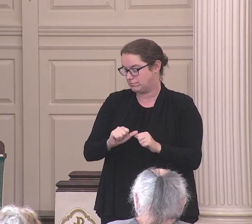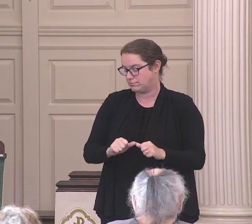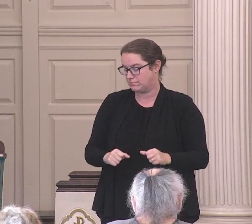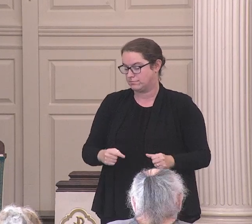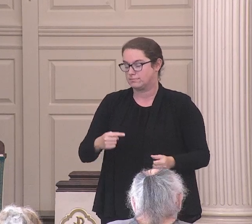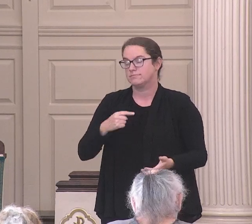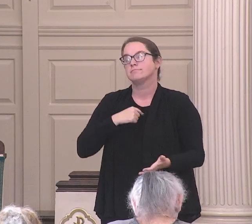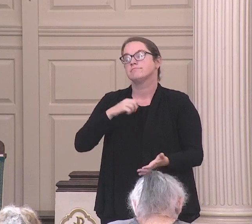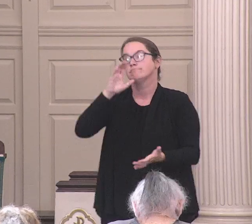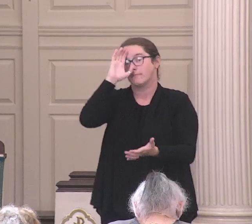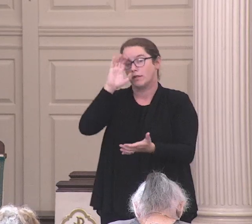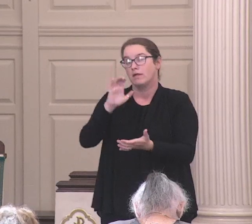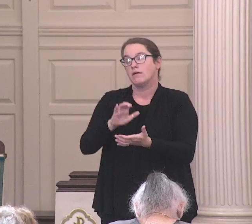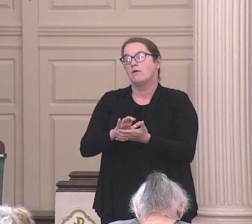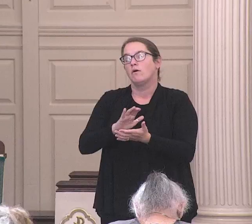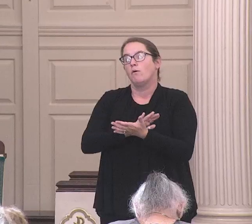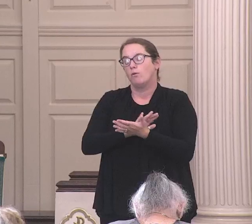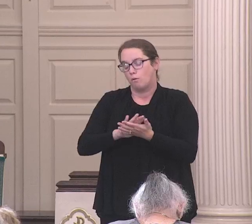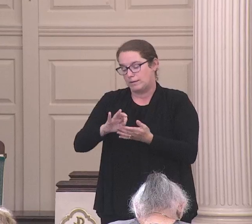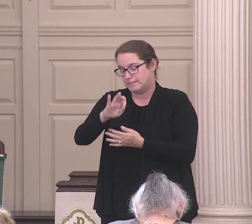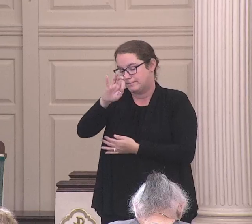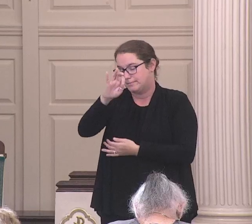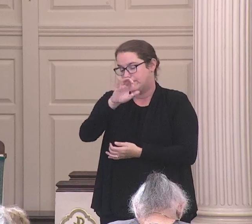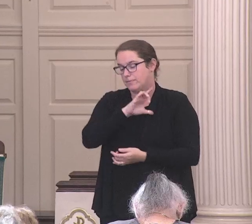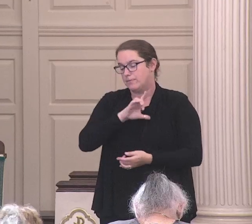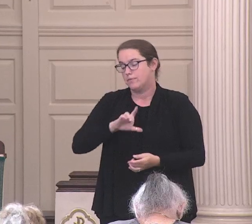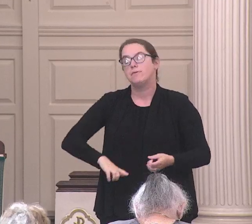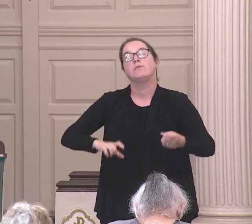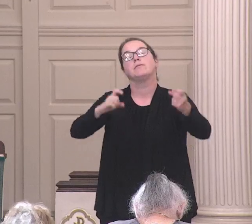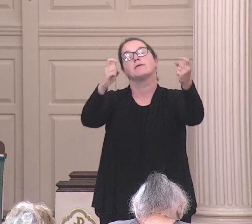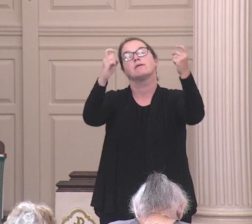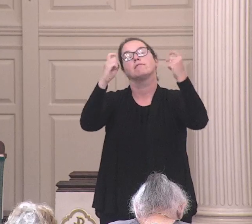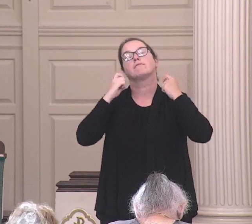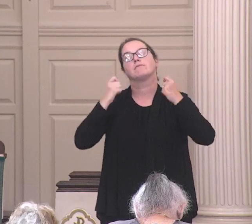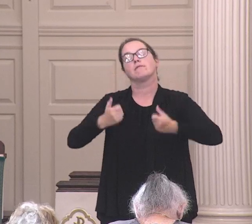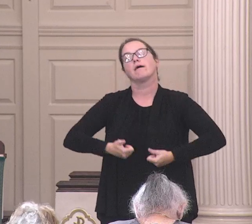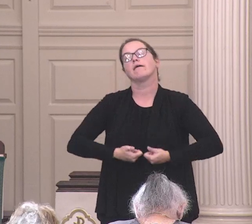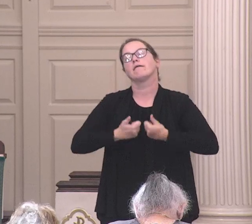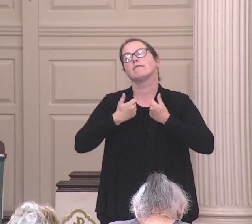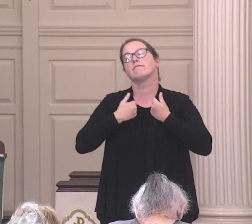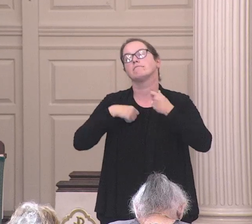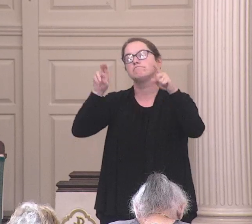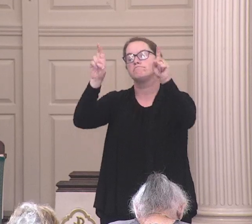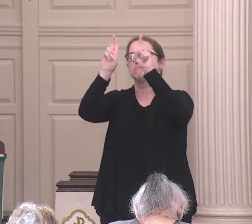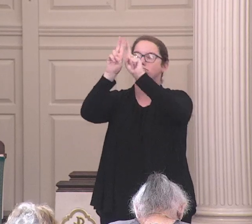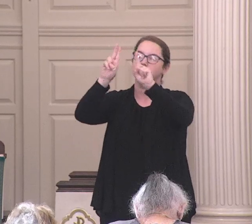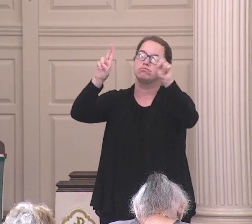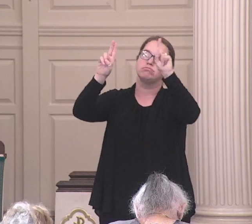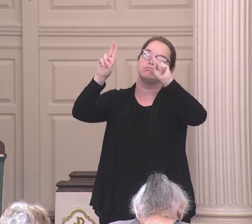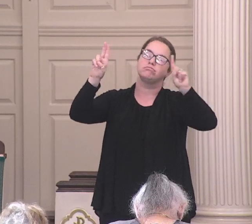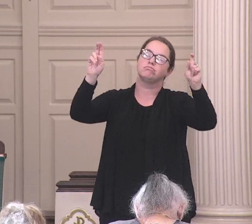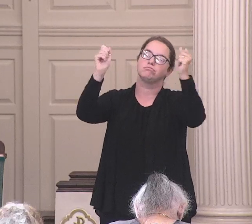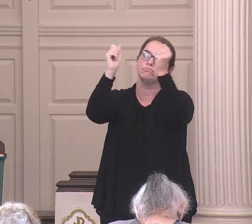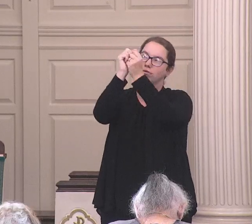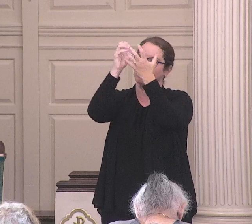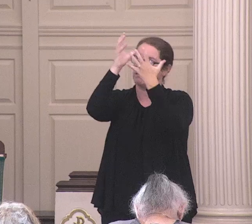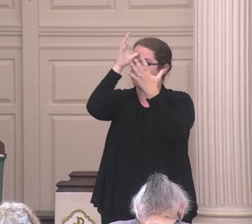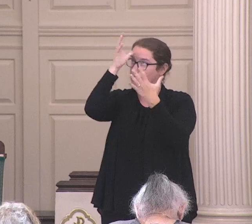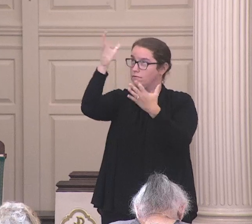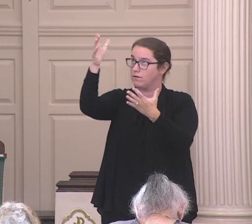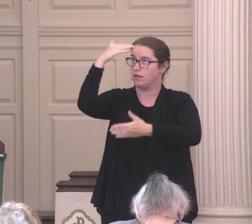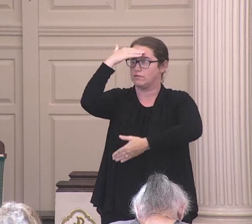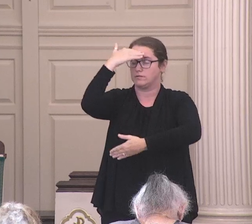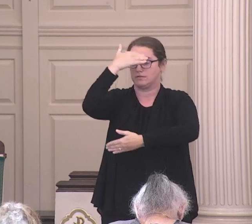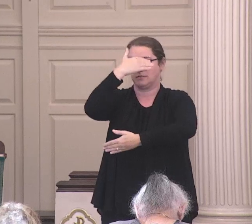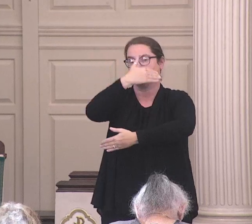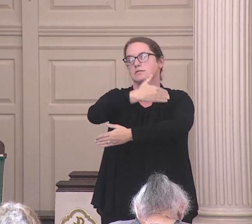Holy Spirit, the Lord, the giver of life, who proceeds from the Father and the Son, who with the Father and the Son is